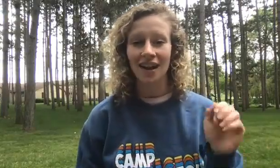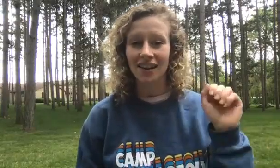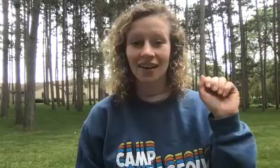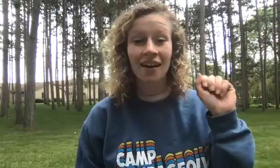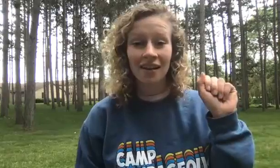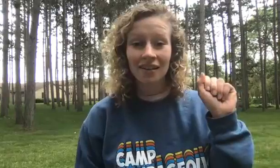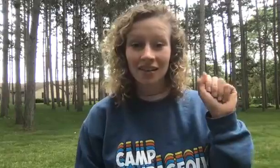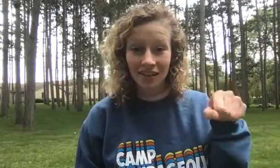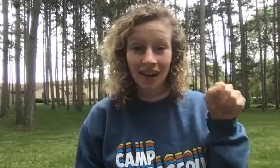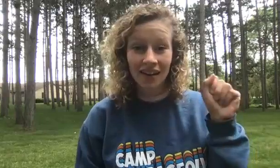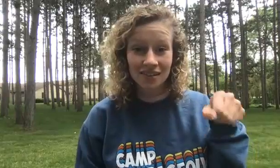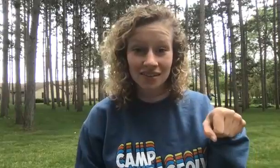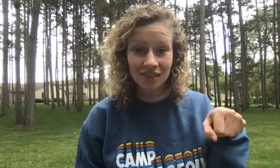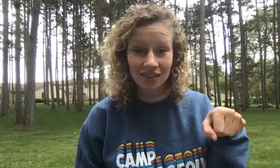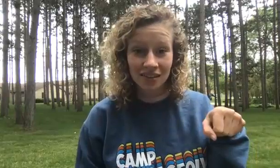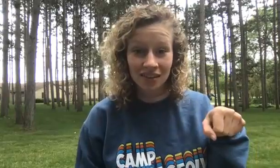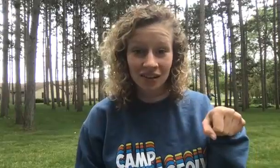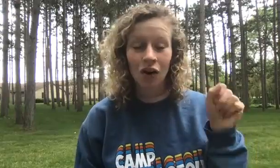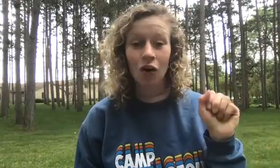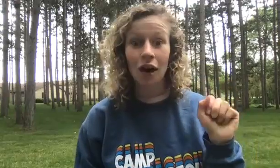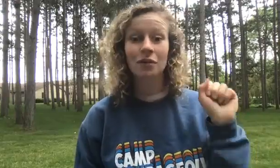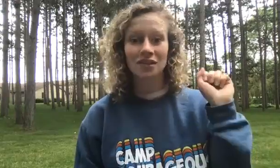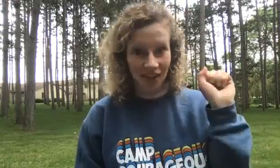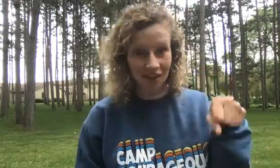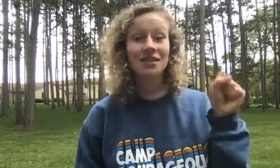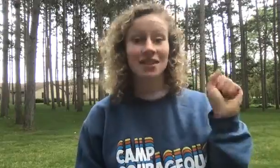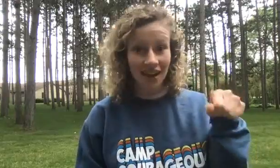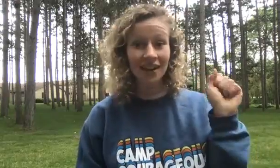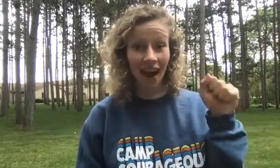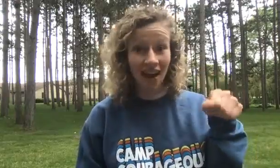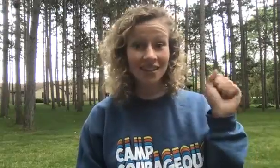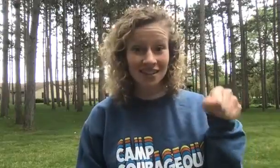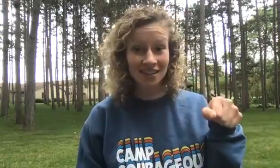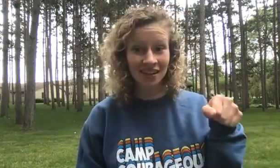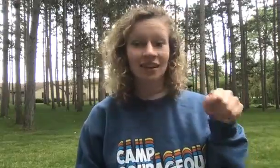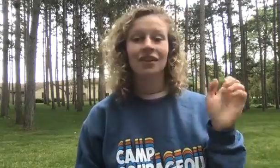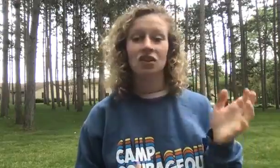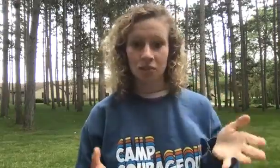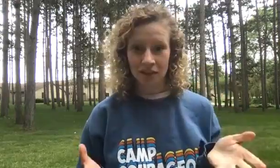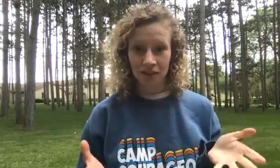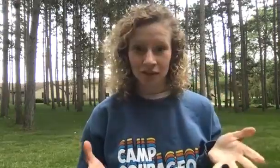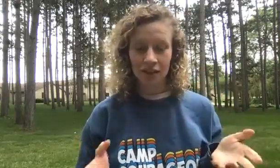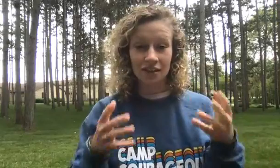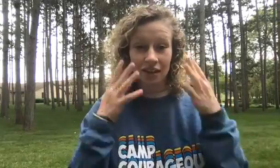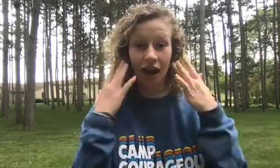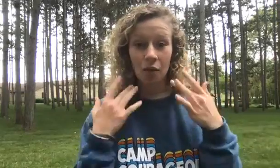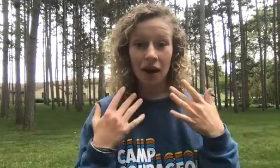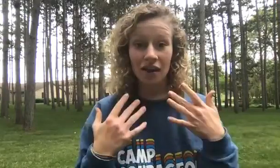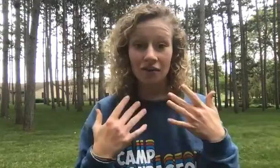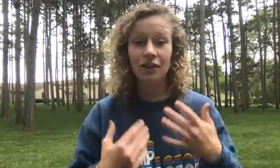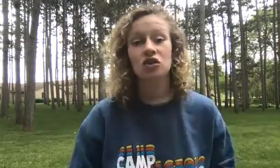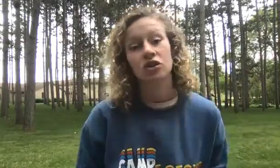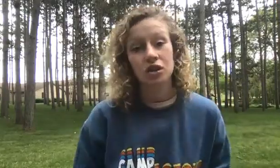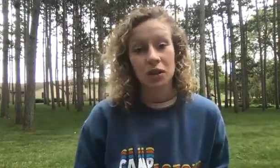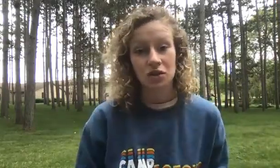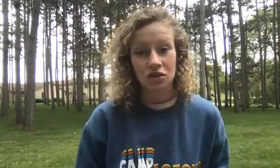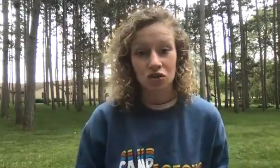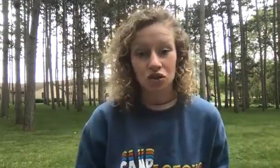sign yes, or I was to sign yes, there's a big difference in how my facial expressions are showing